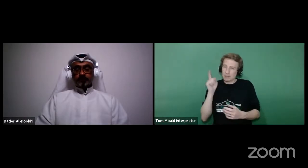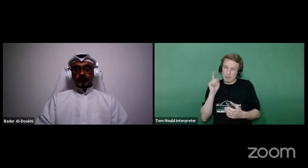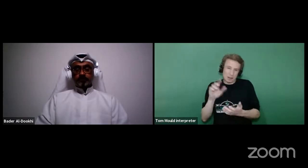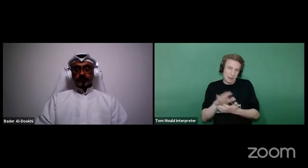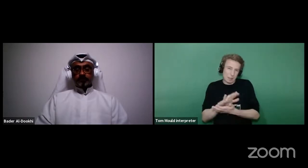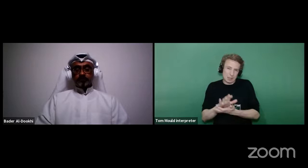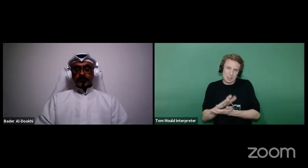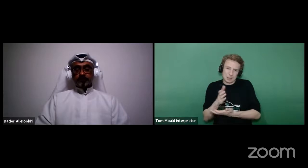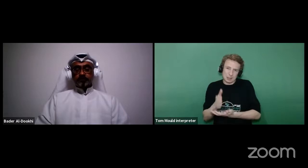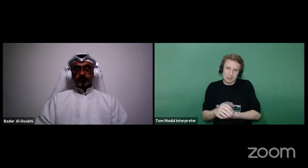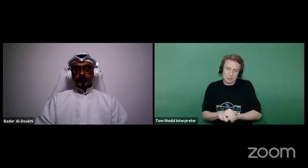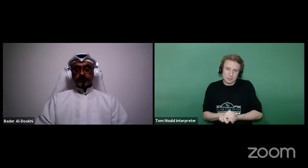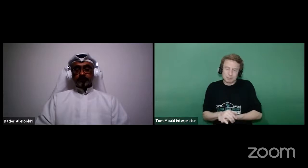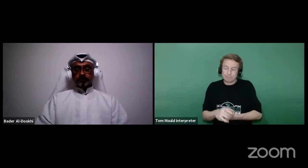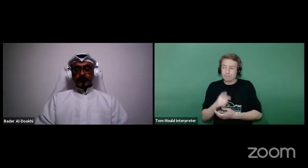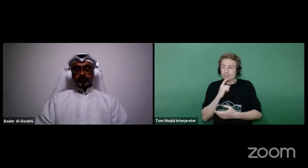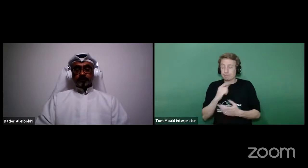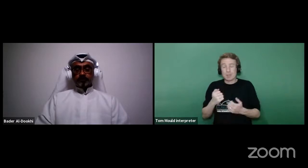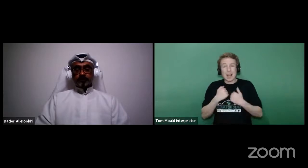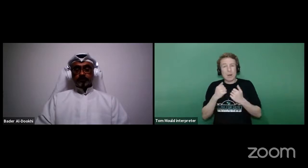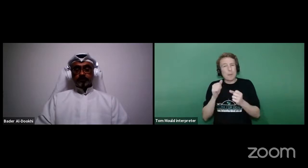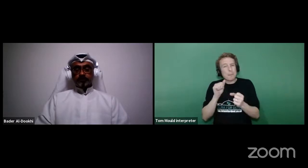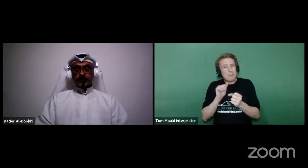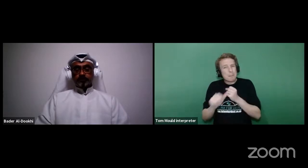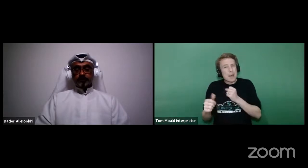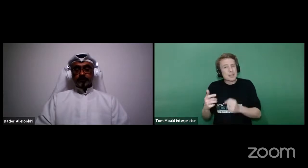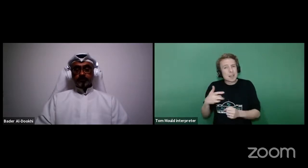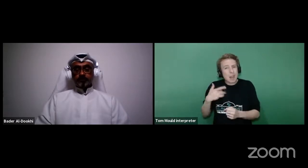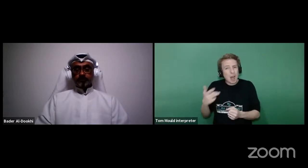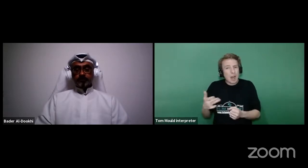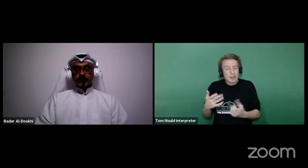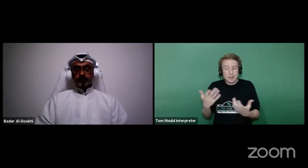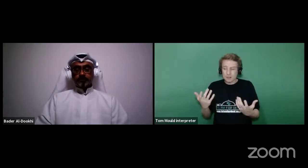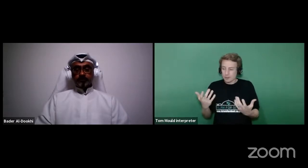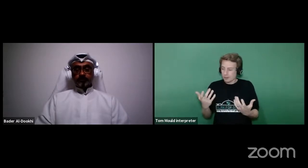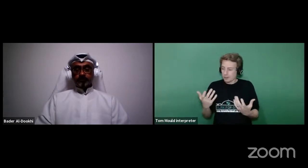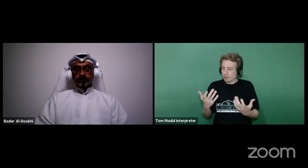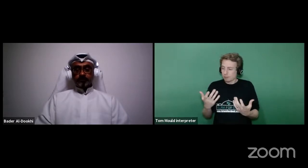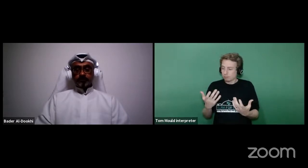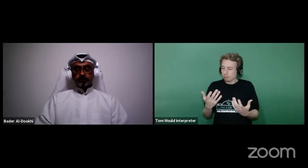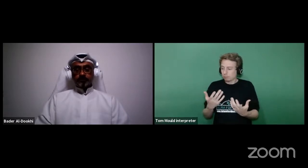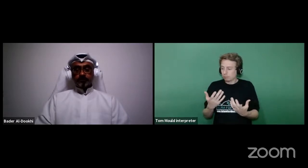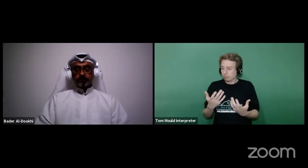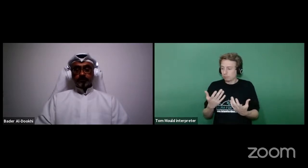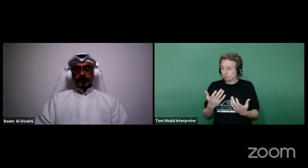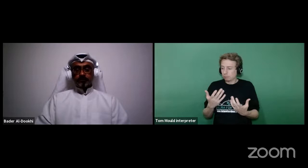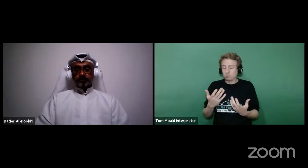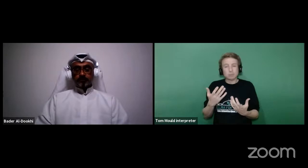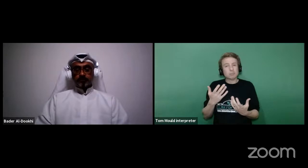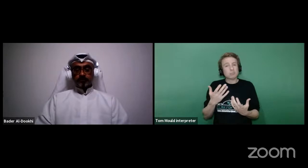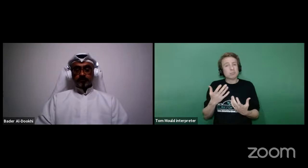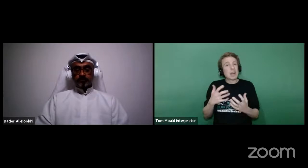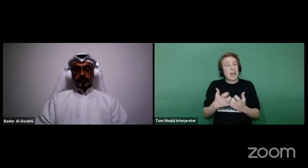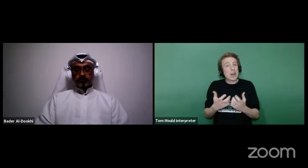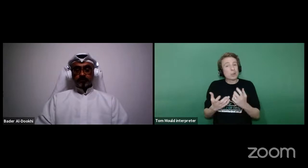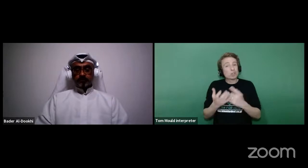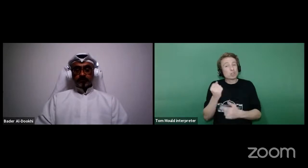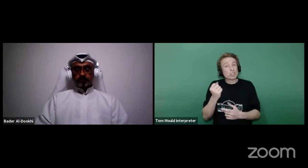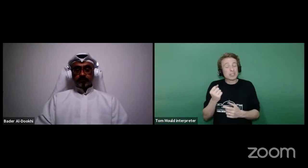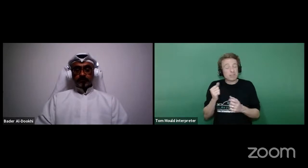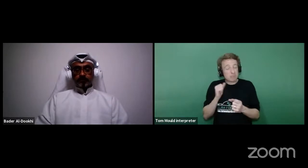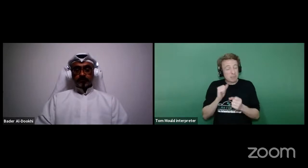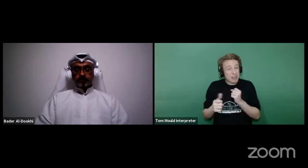our best life and our best living was when, or was with and through having patience. And this